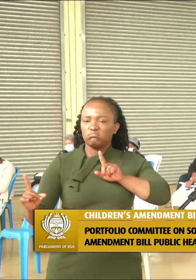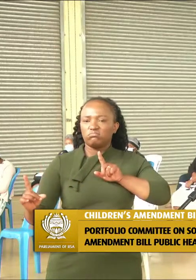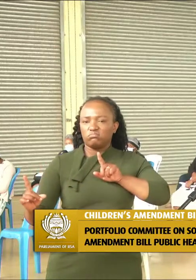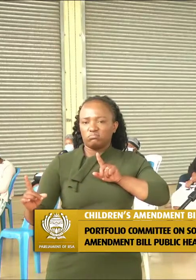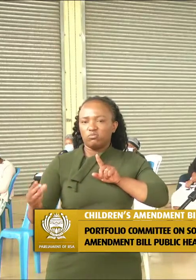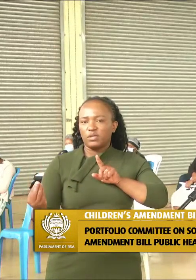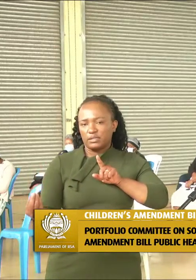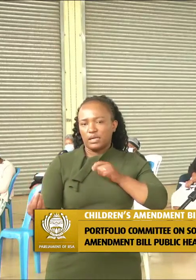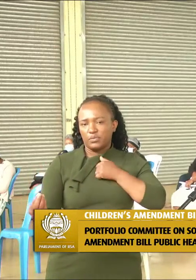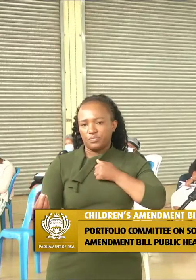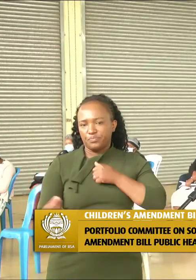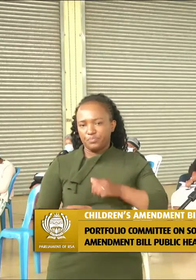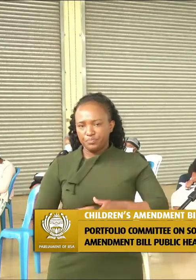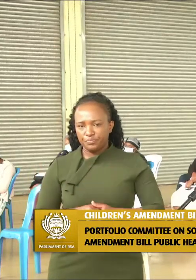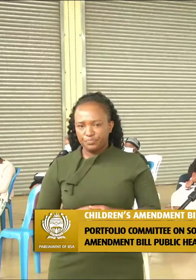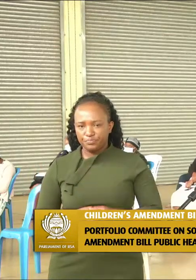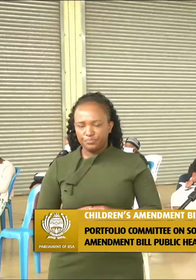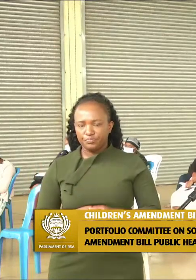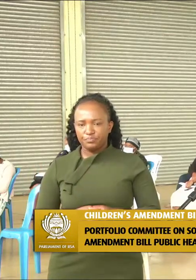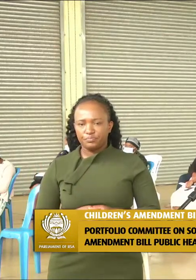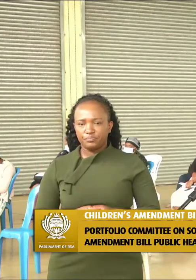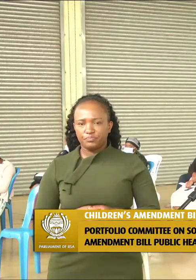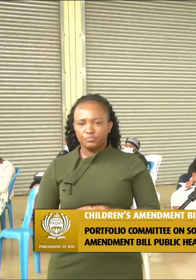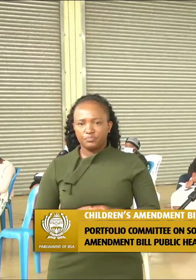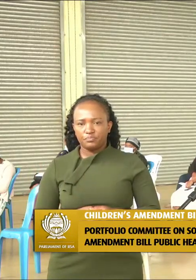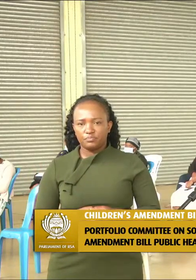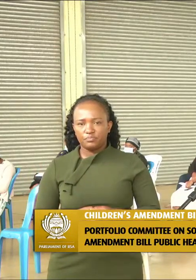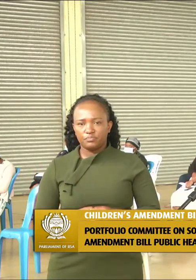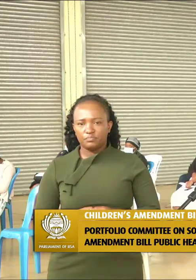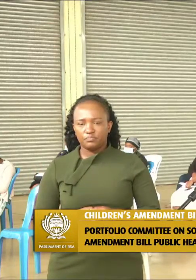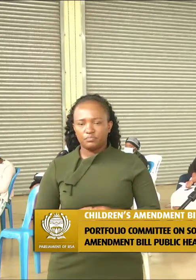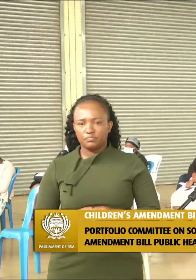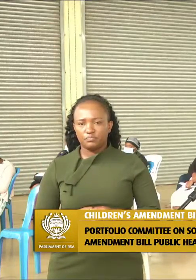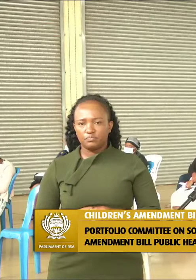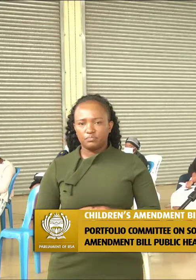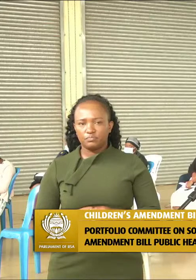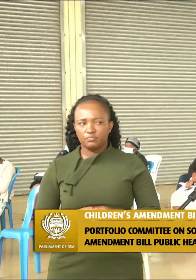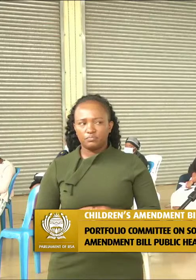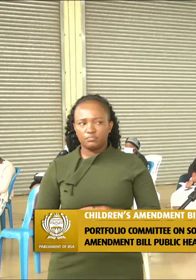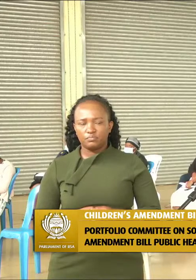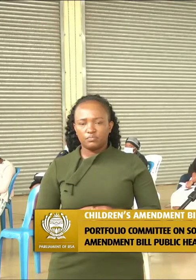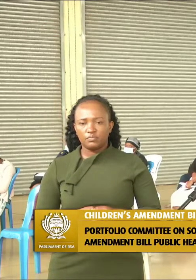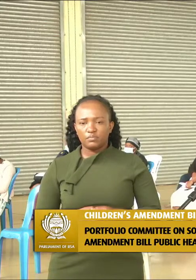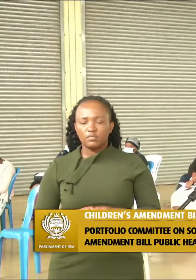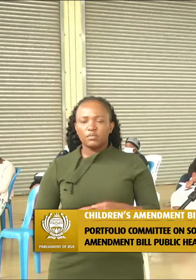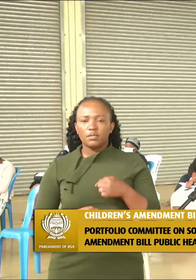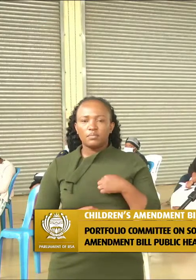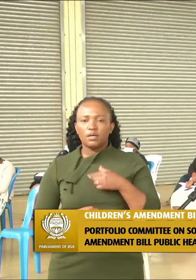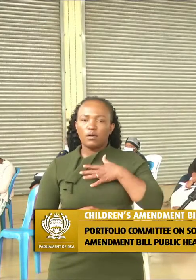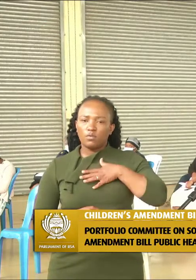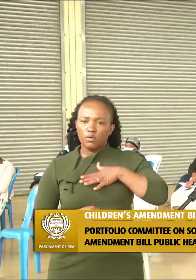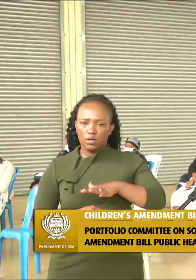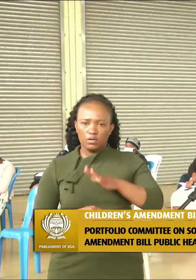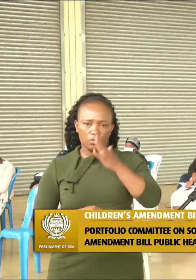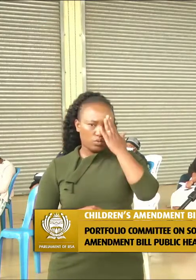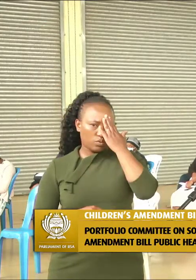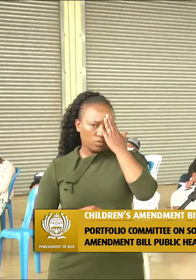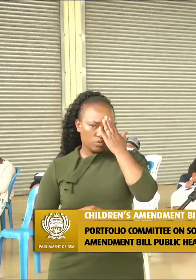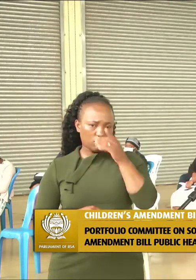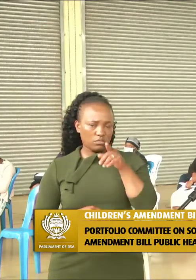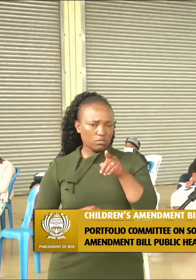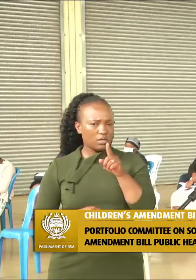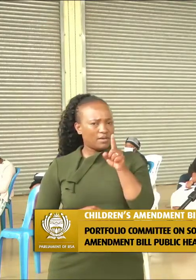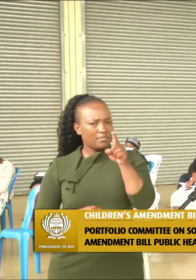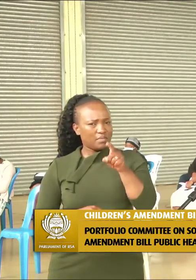ukuthi sikude nami sesihlukanisiwe nje. And I want to know, or this should be